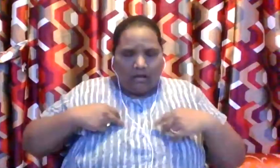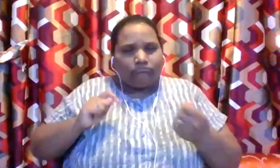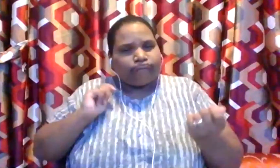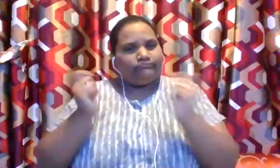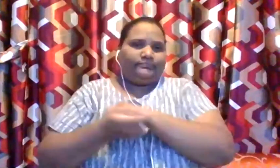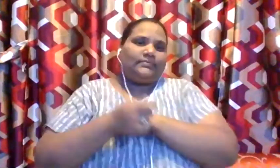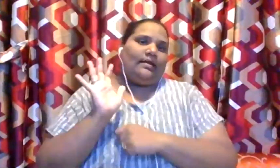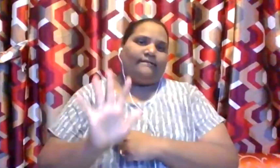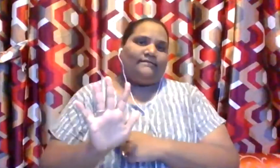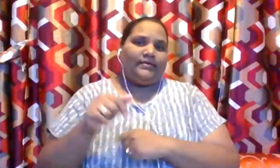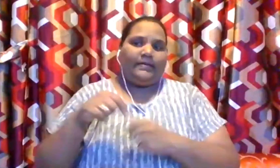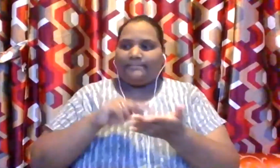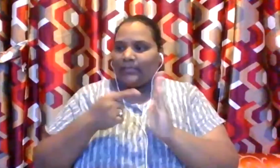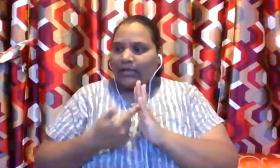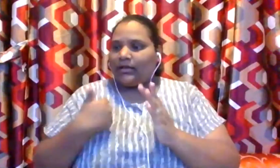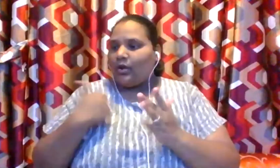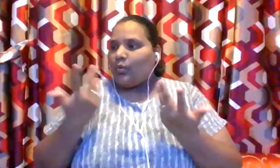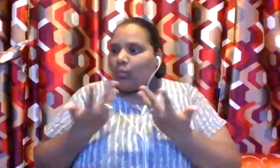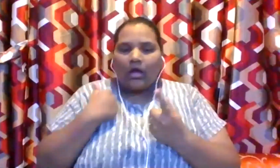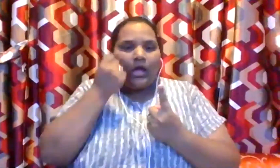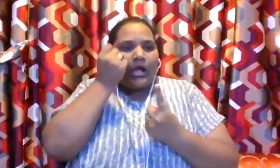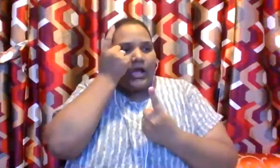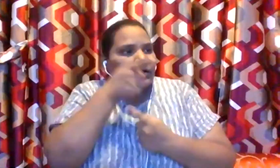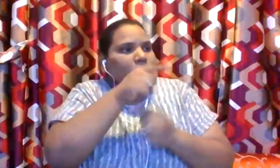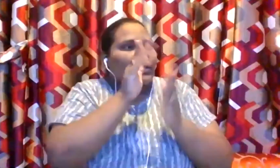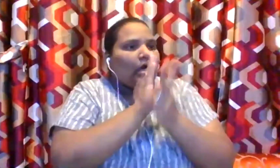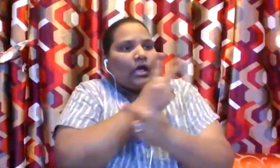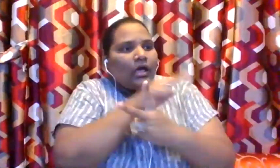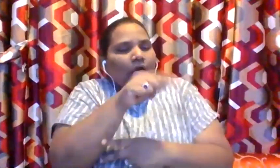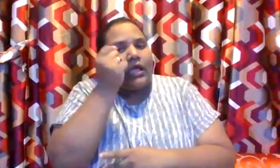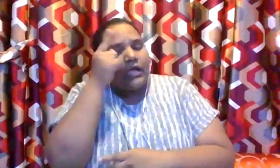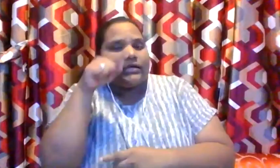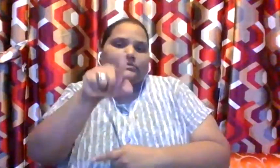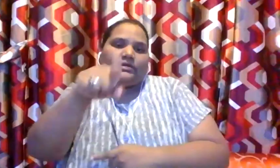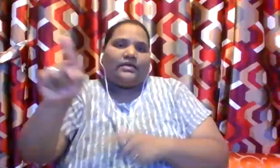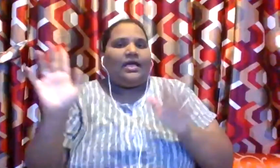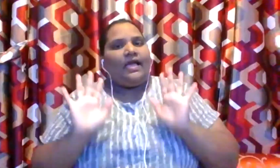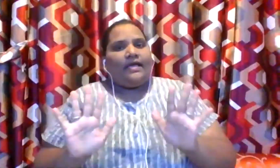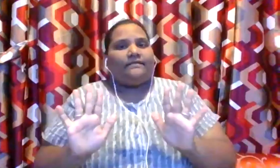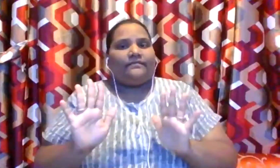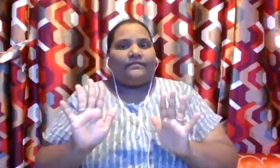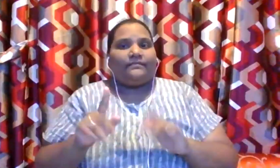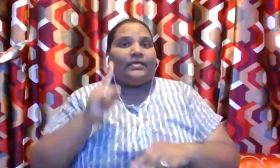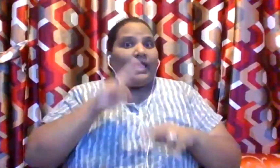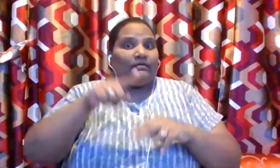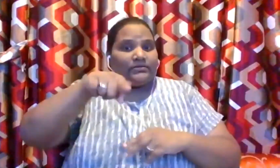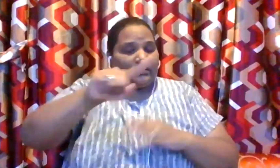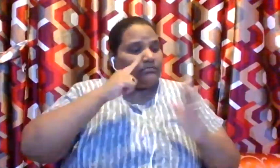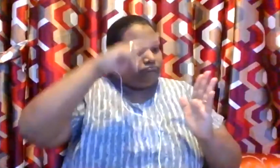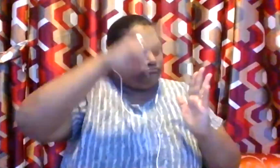So the Lord wants us to read those scriptures. If we read the scriptures, thousands and thousands of our